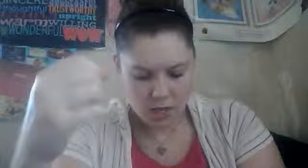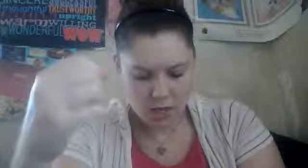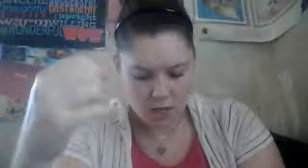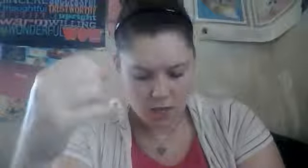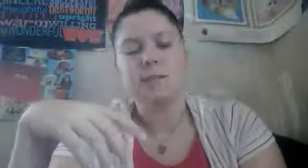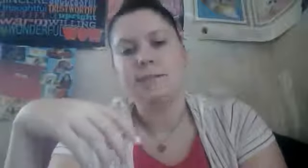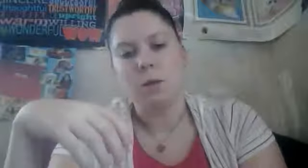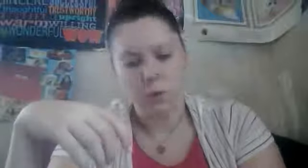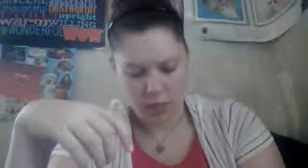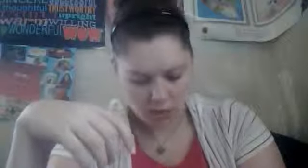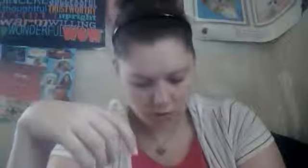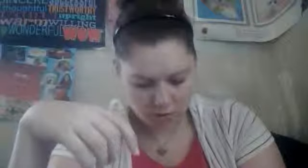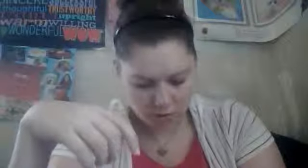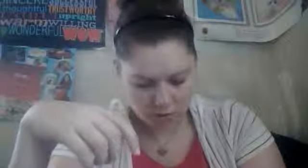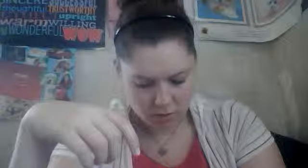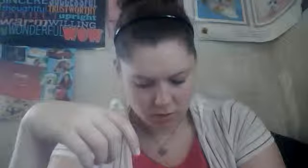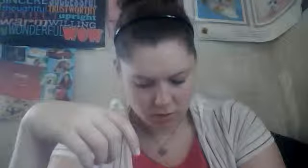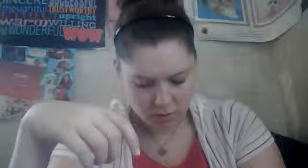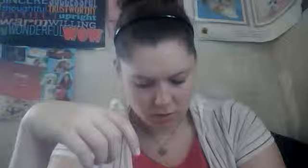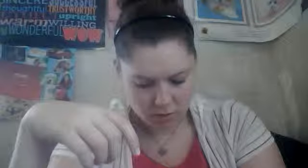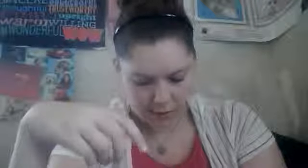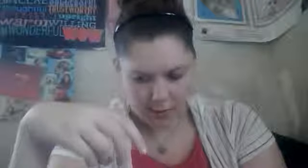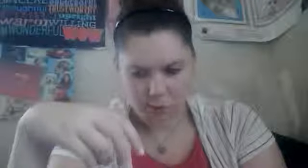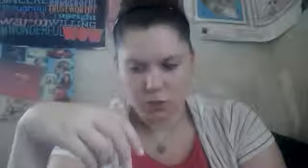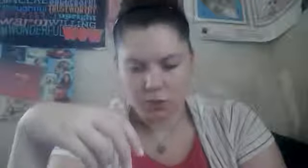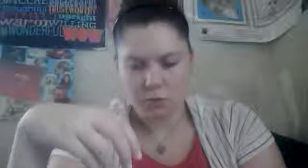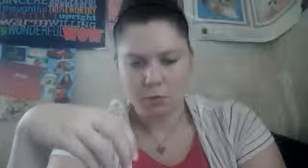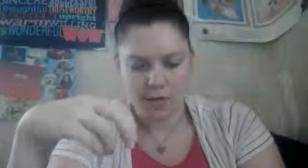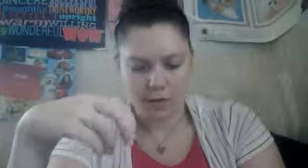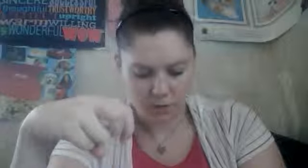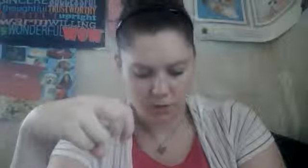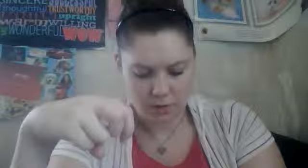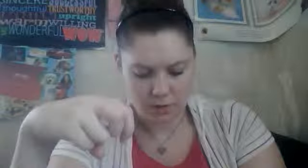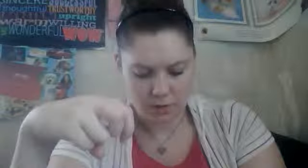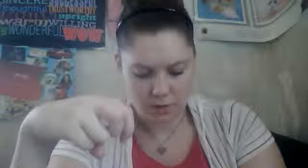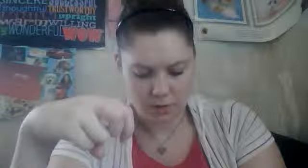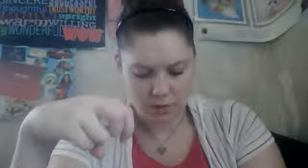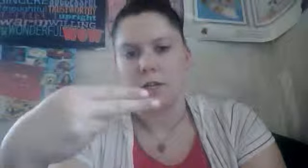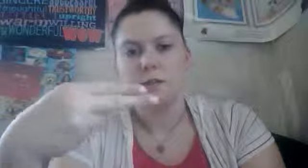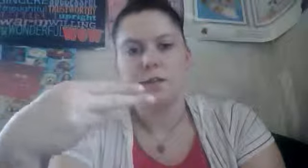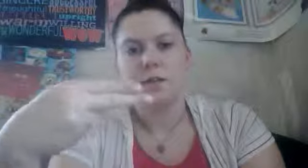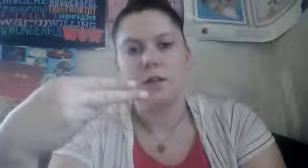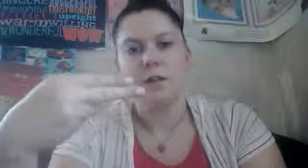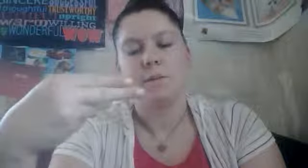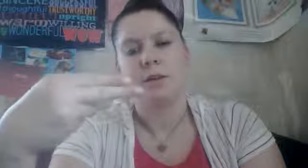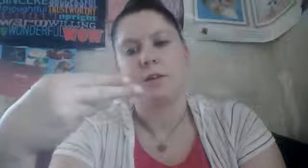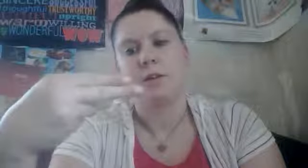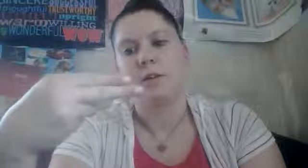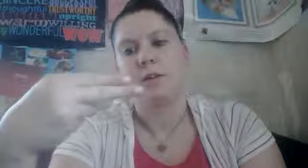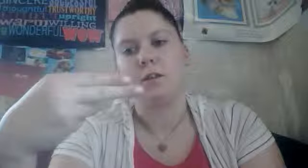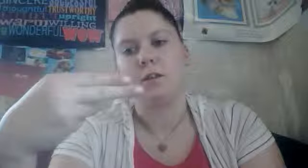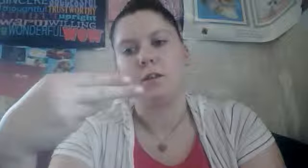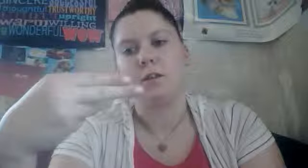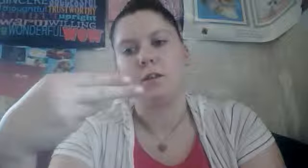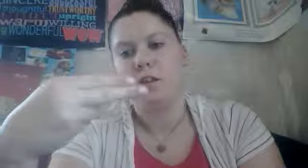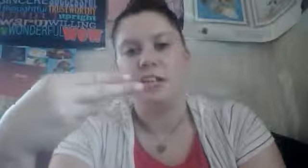H is the same way, except you have two fingers and you're making like lines with